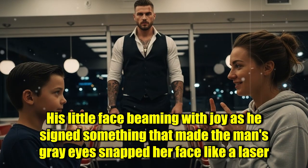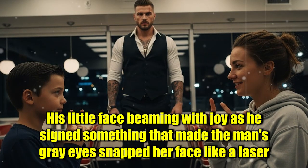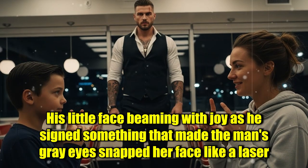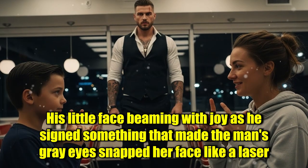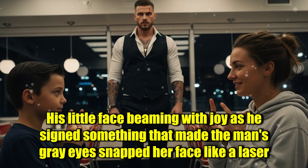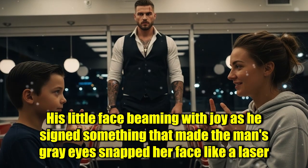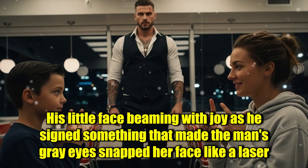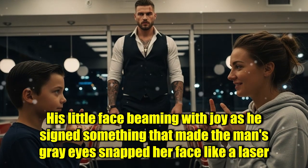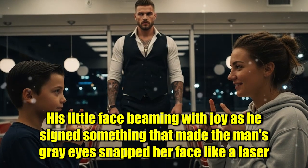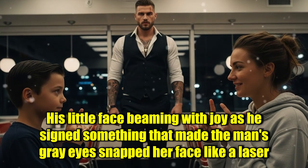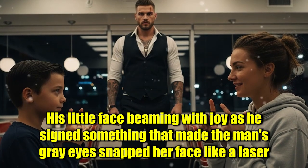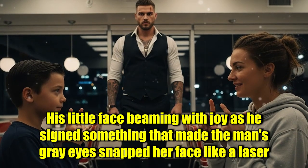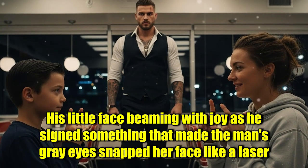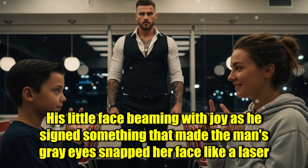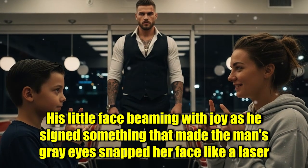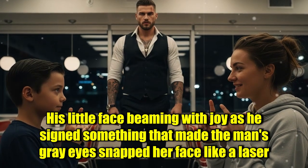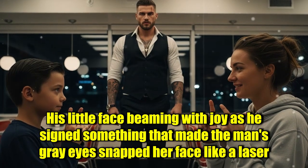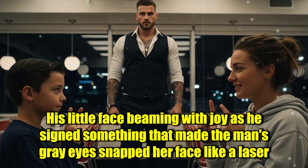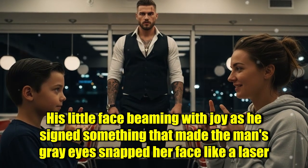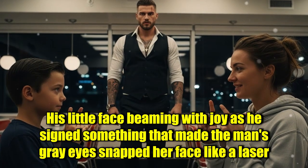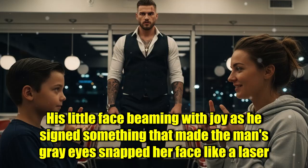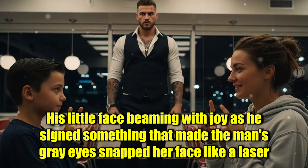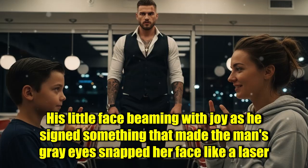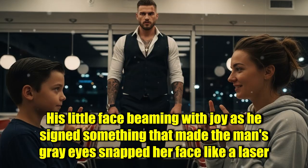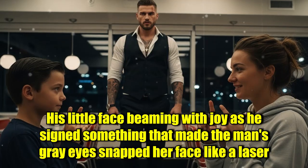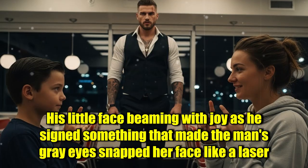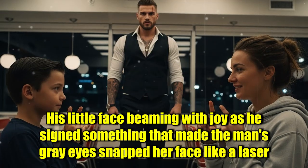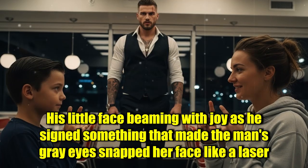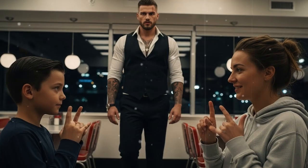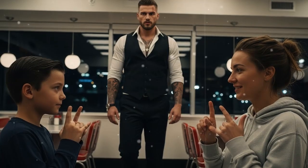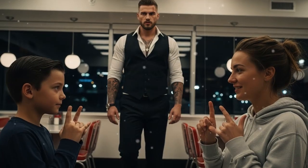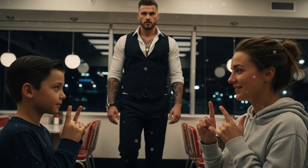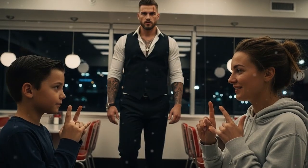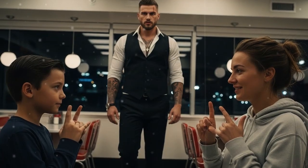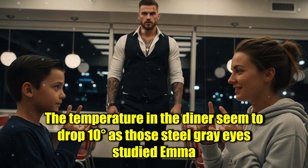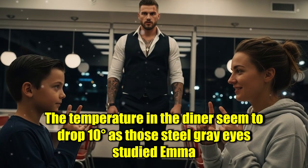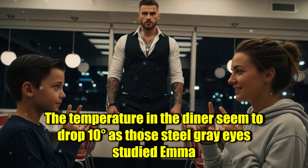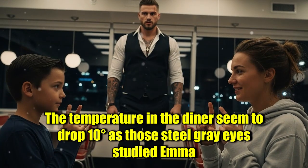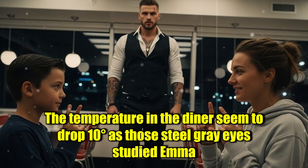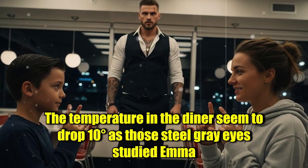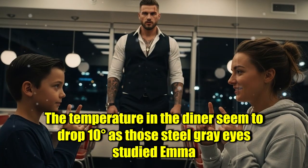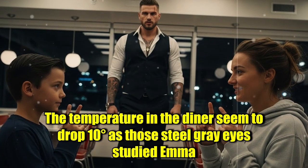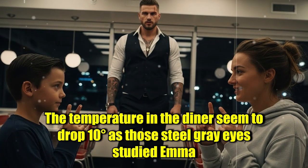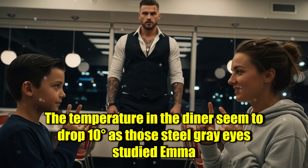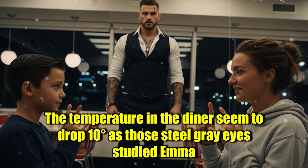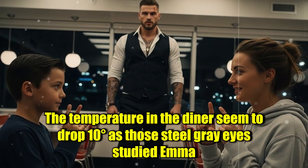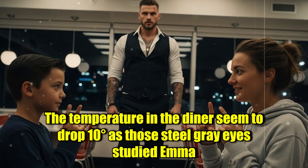joy as he signed something that made the man's gray eyes snap to her face like a laser. The temperature in the diner seemed to drop